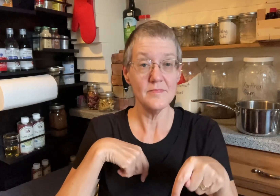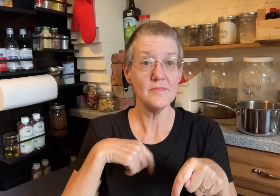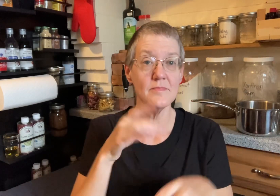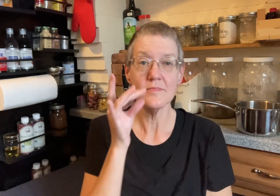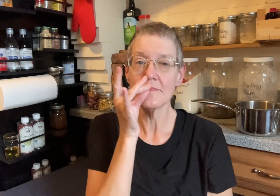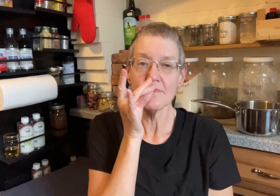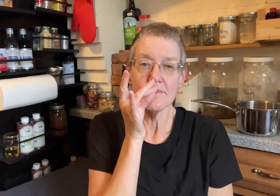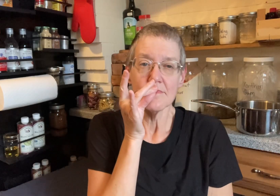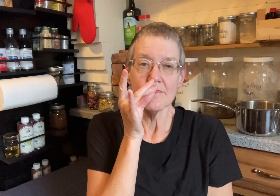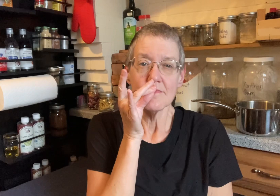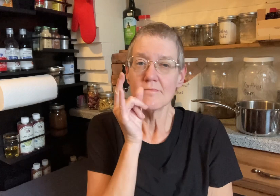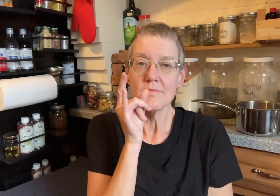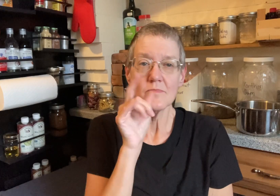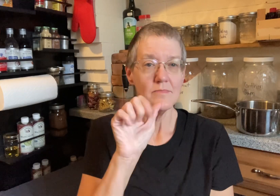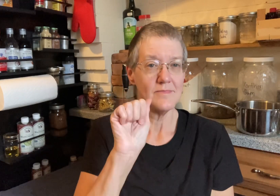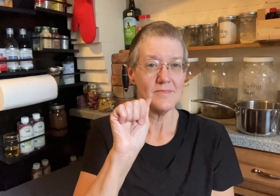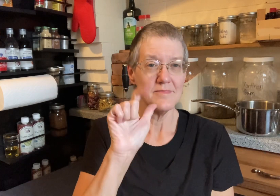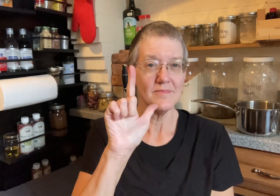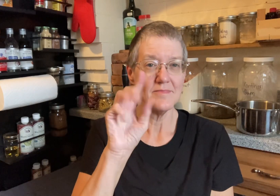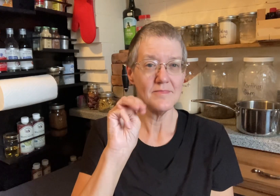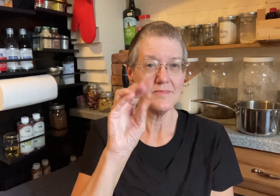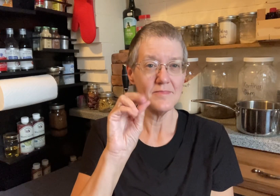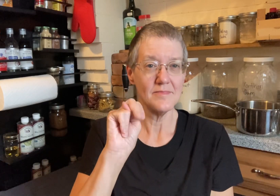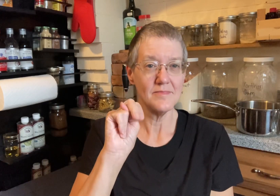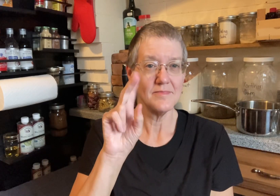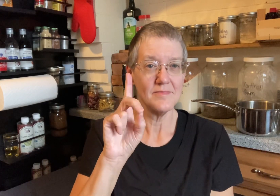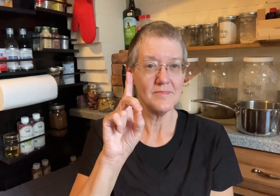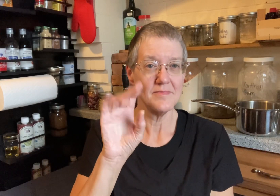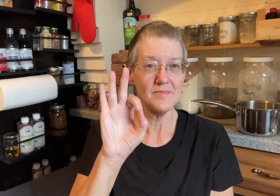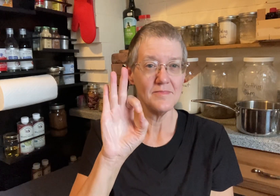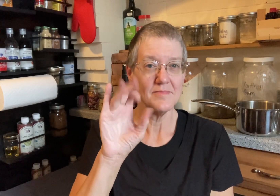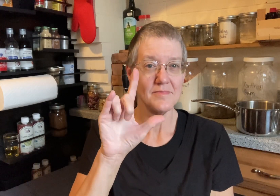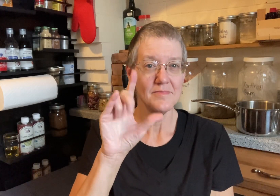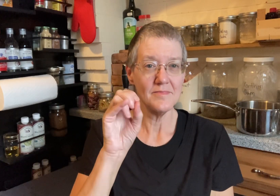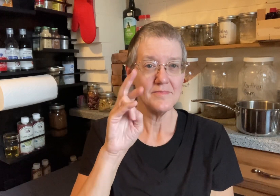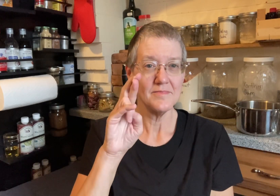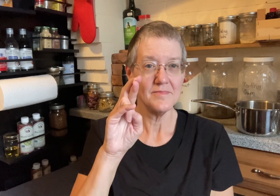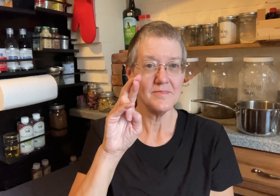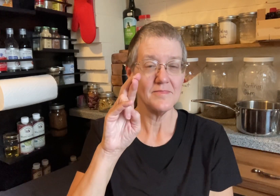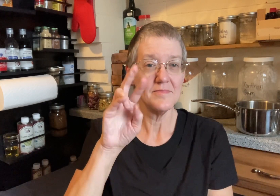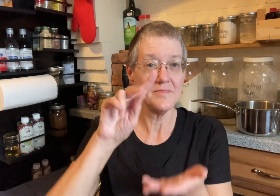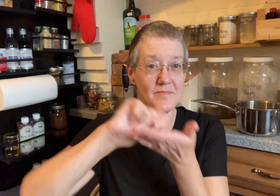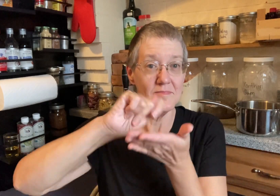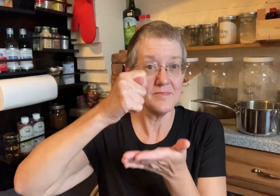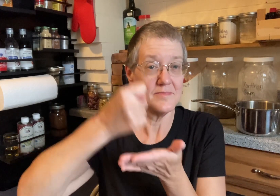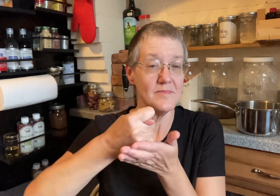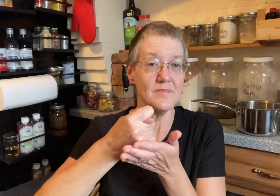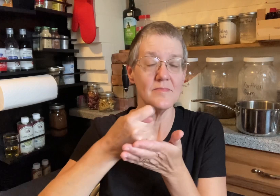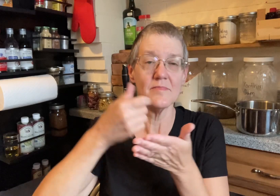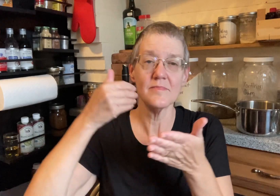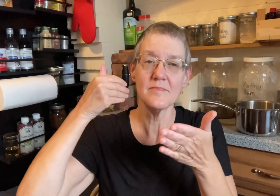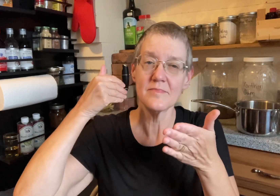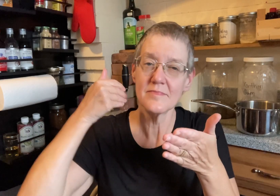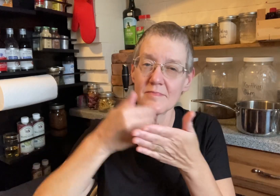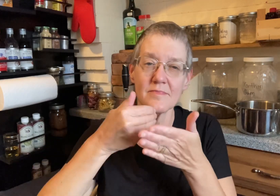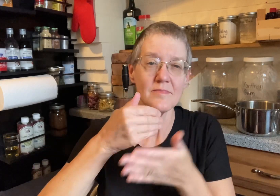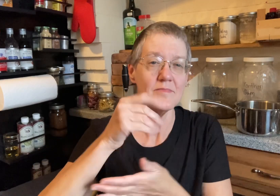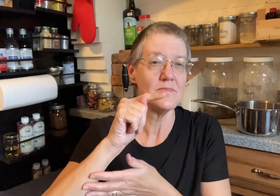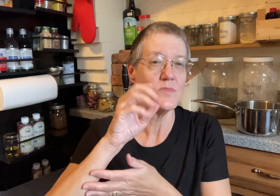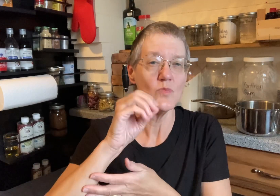orange package, they're the same. It's just been redesigned. These are delicious. They're almond flour tortillas, and